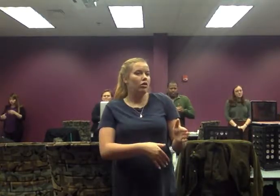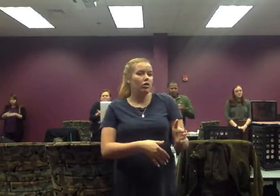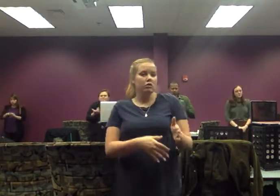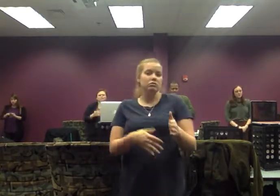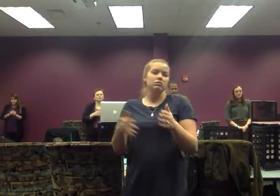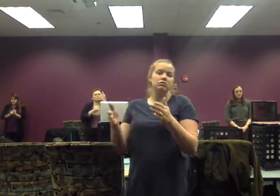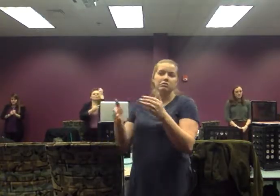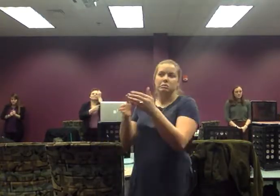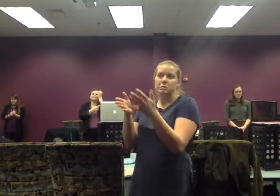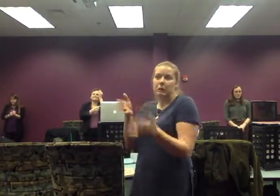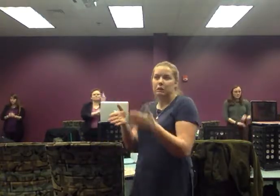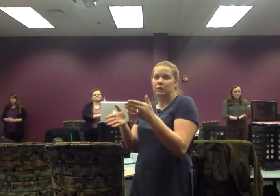John Quincy Adams